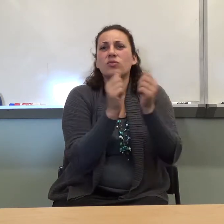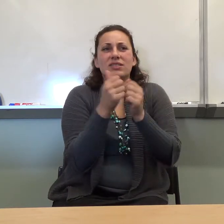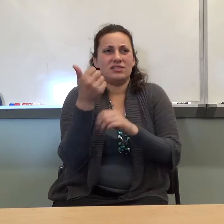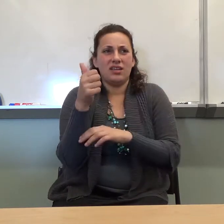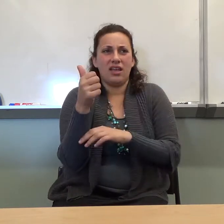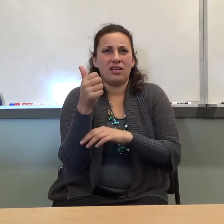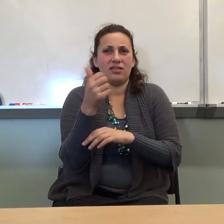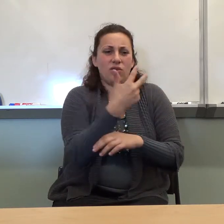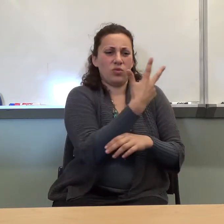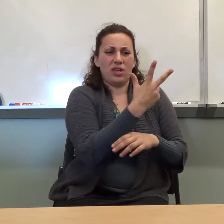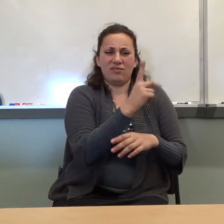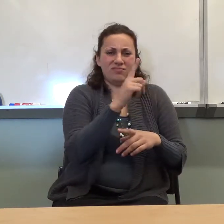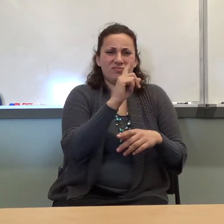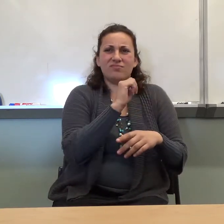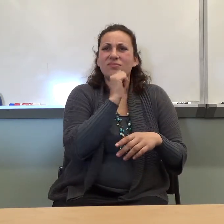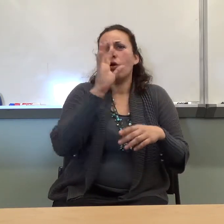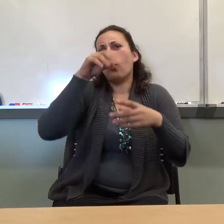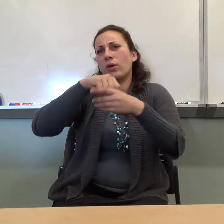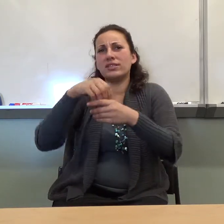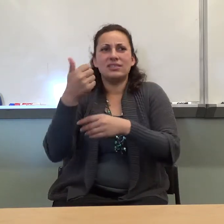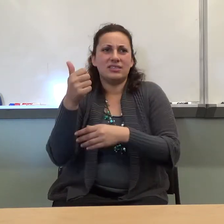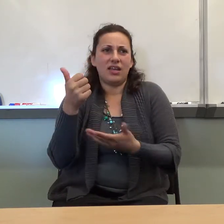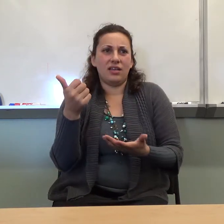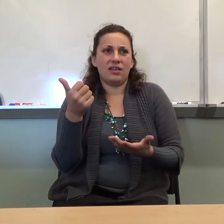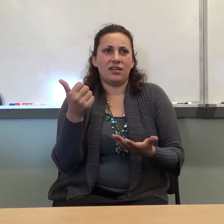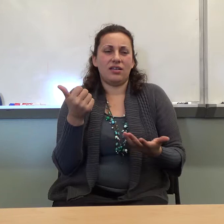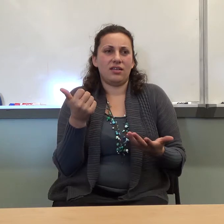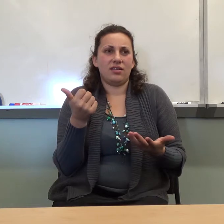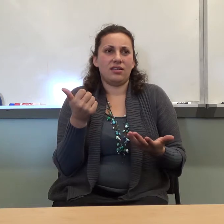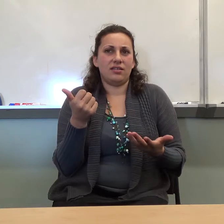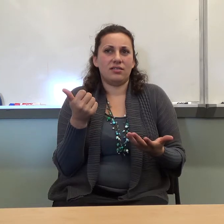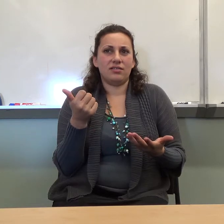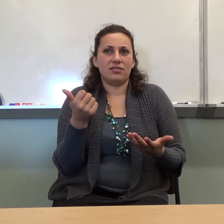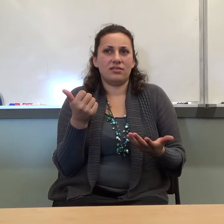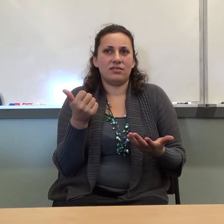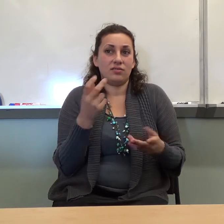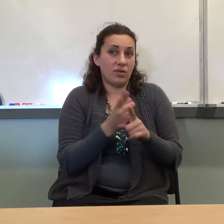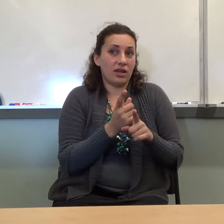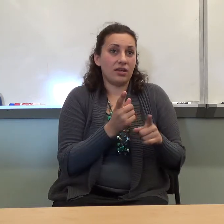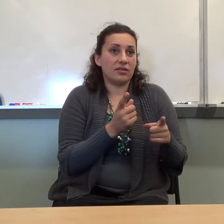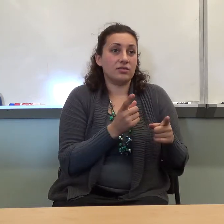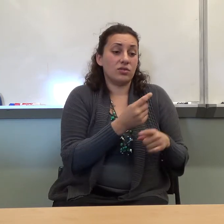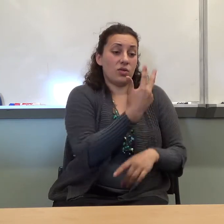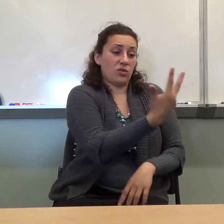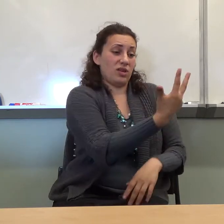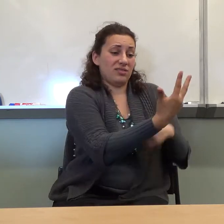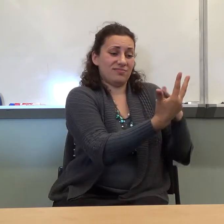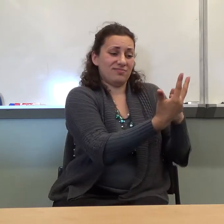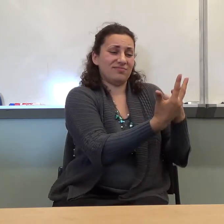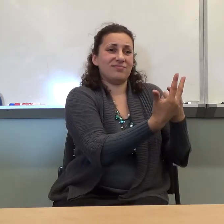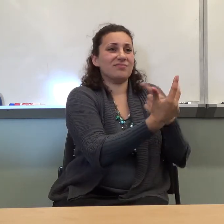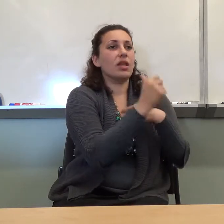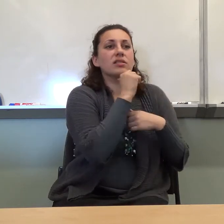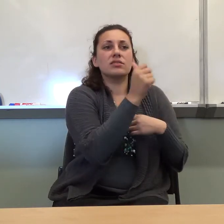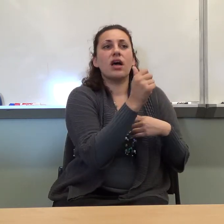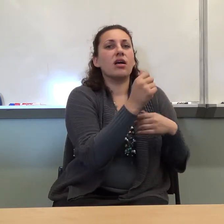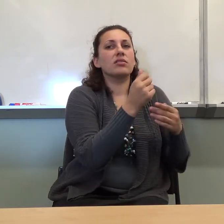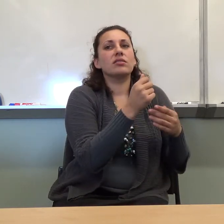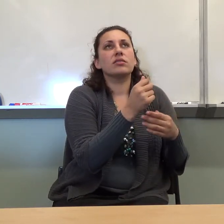that you can multiply 3 by to get 10. No whole number. So 3 is not considered a factor of 10.